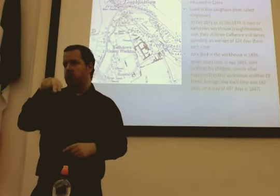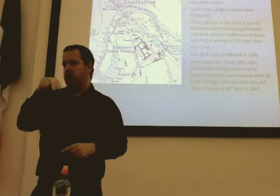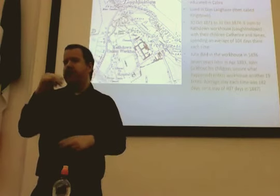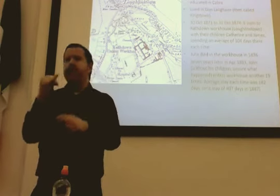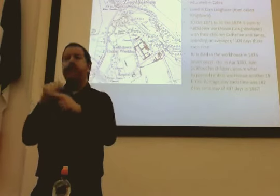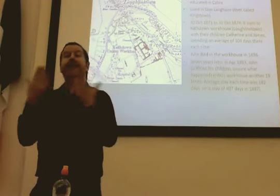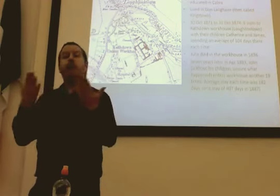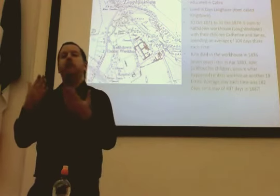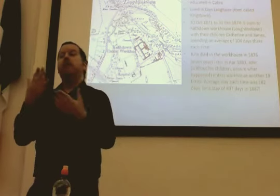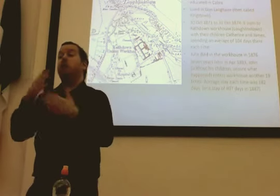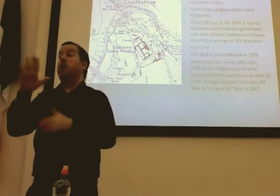Rathdown.